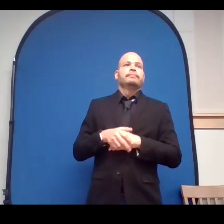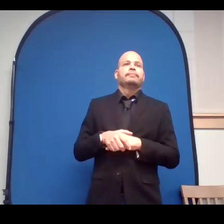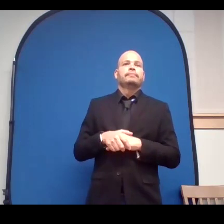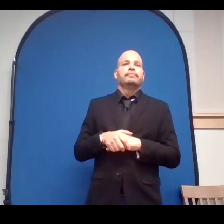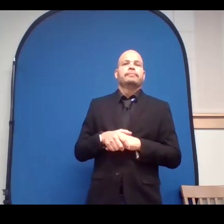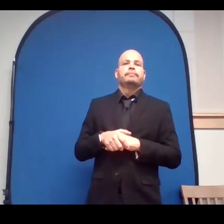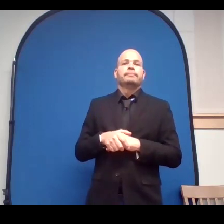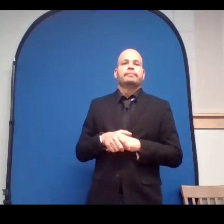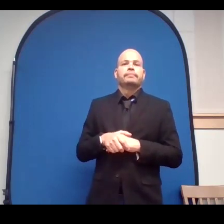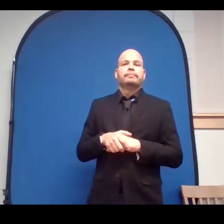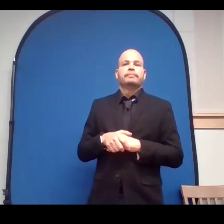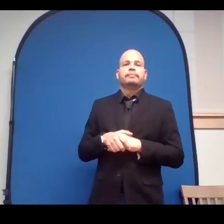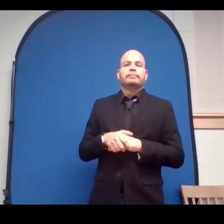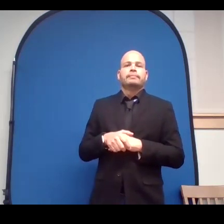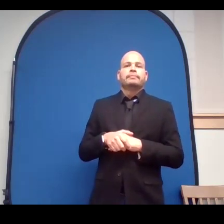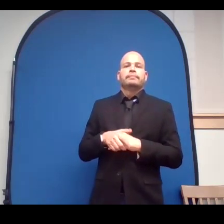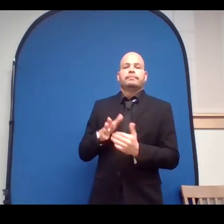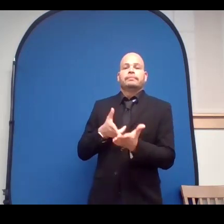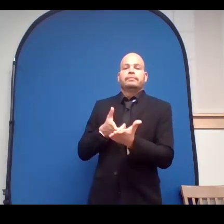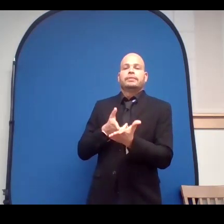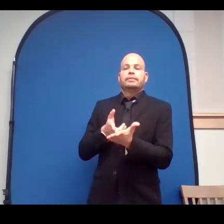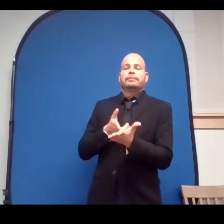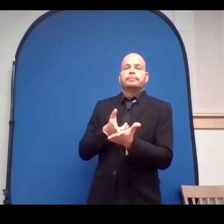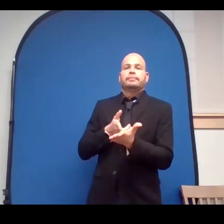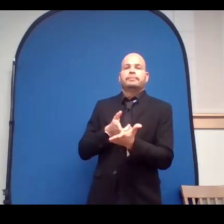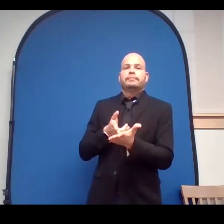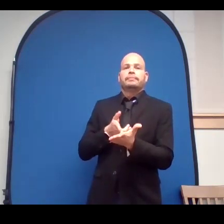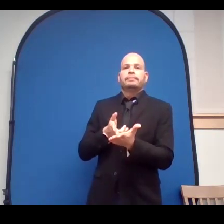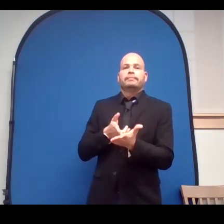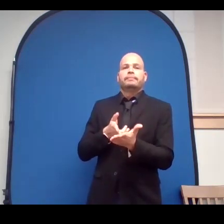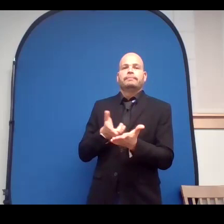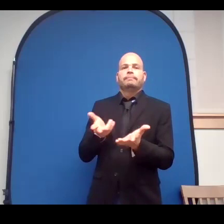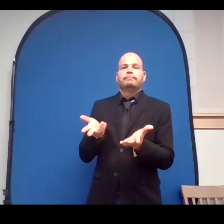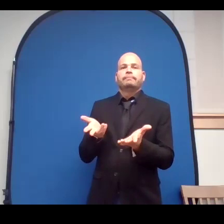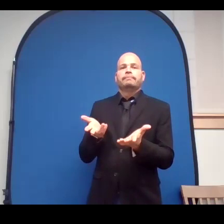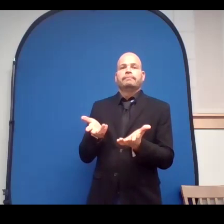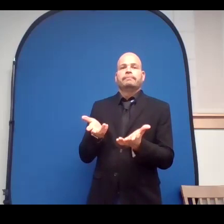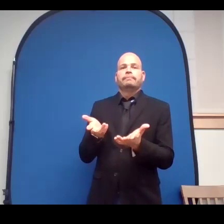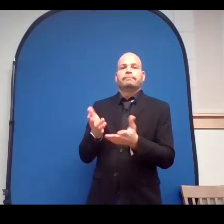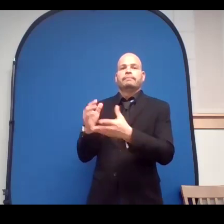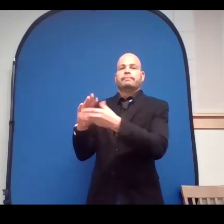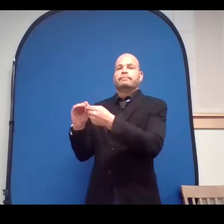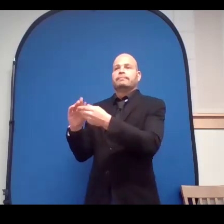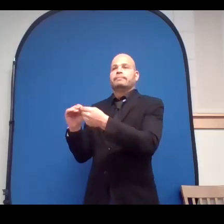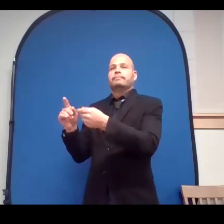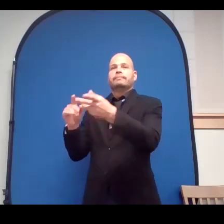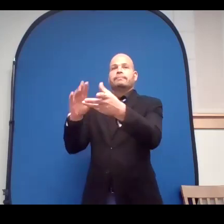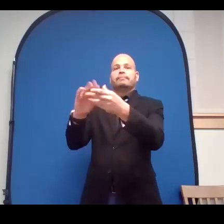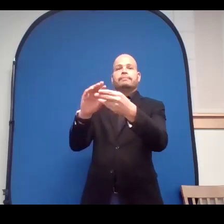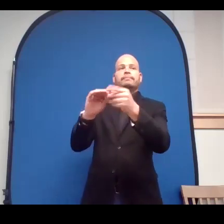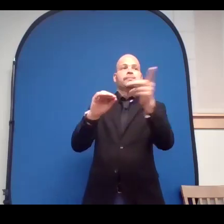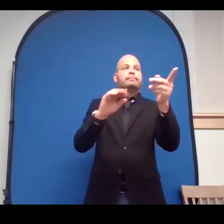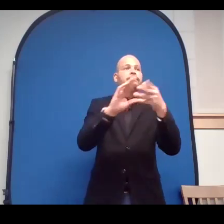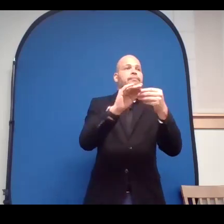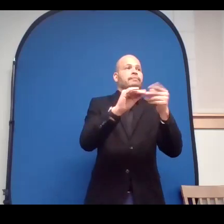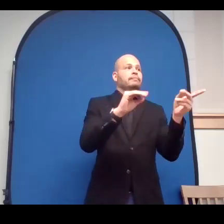To be honest, because it was a kind of this person said to this person said to me, I didn't know the full context